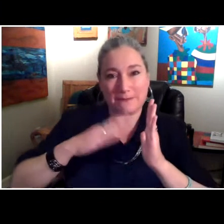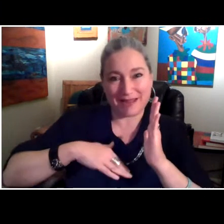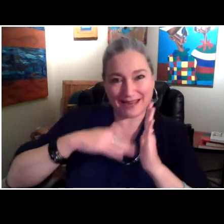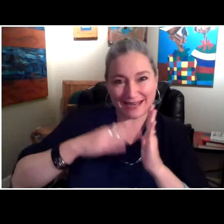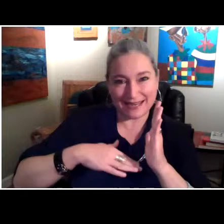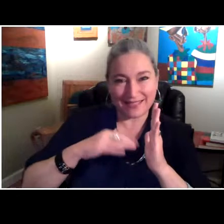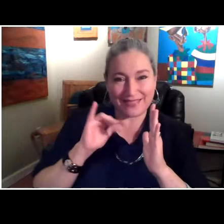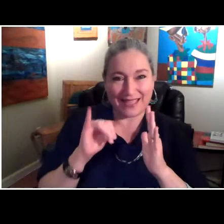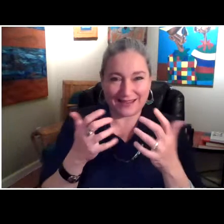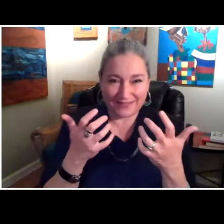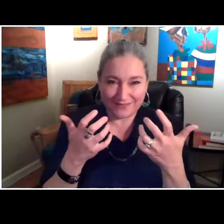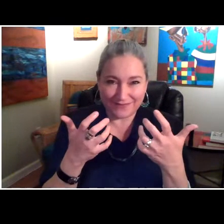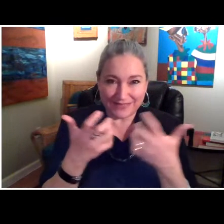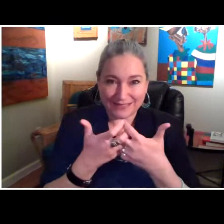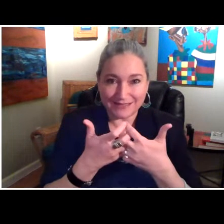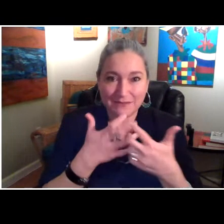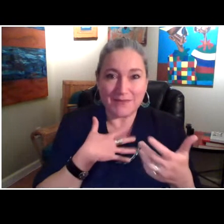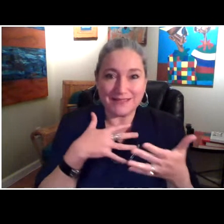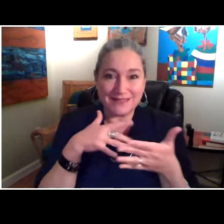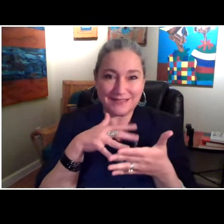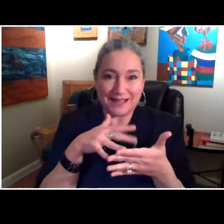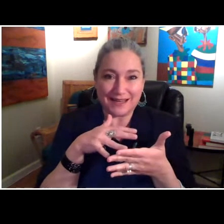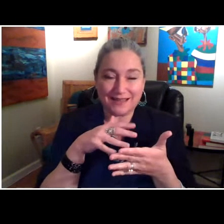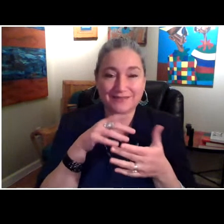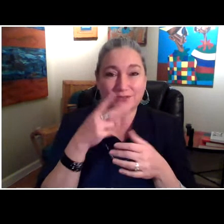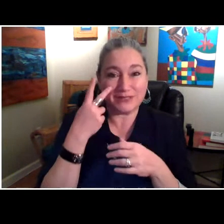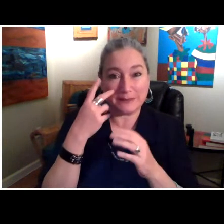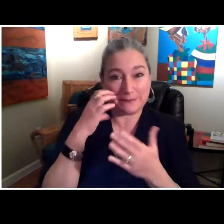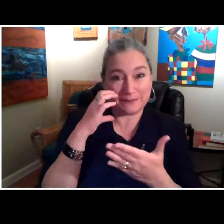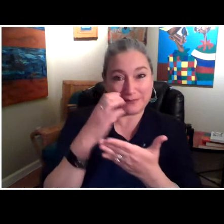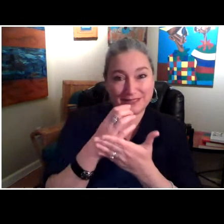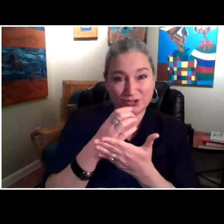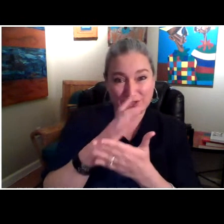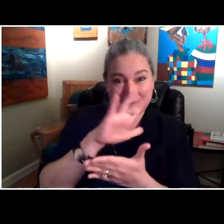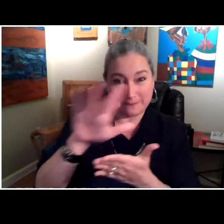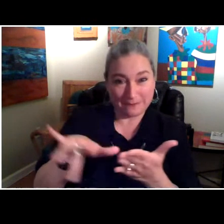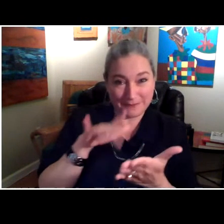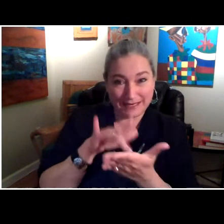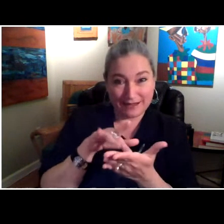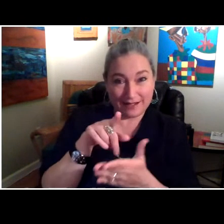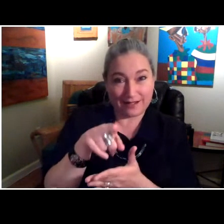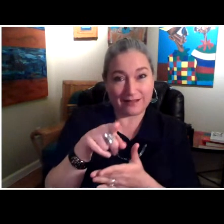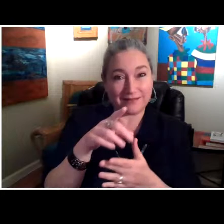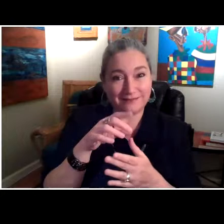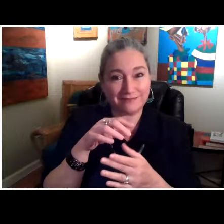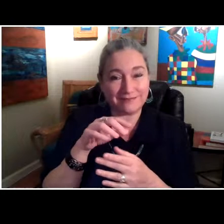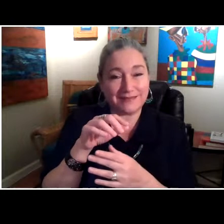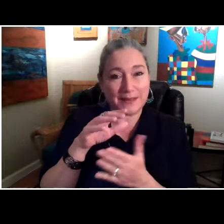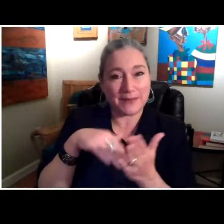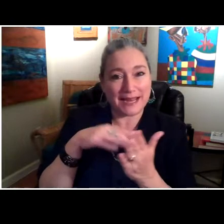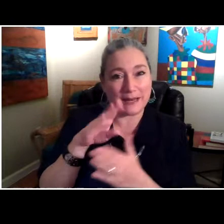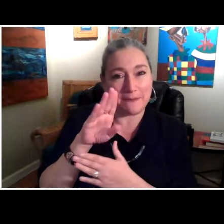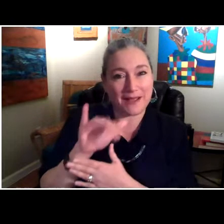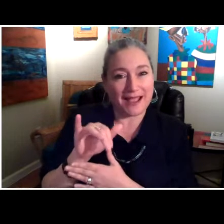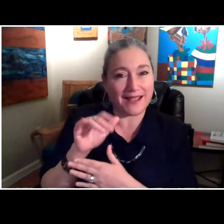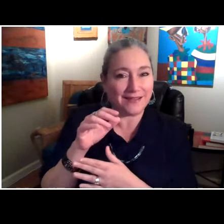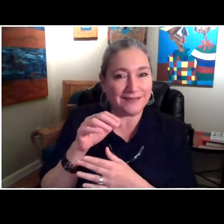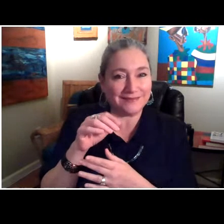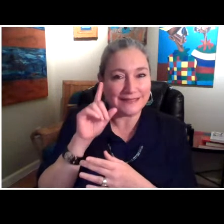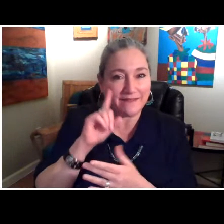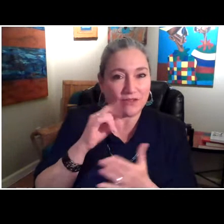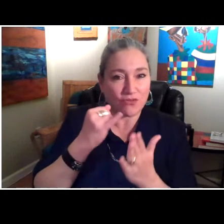And this presentation is about surviving systemic autism. And what I did was identified art